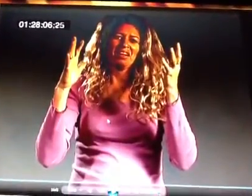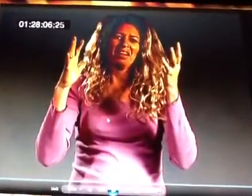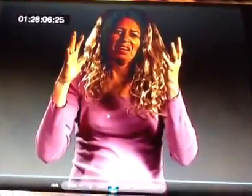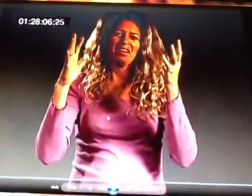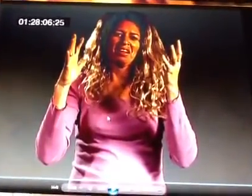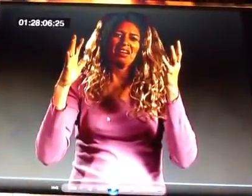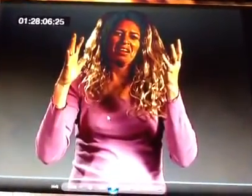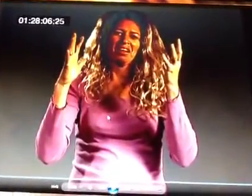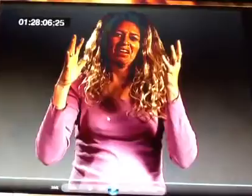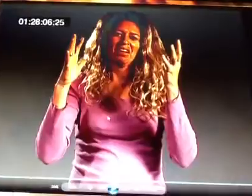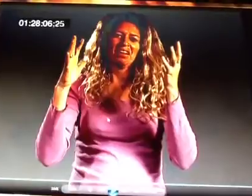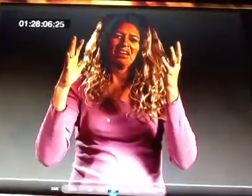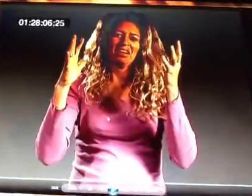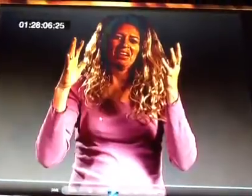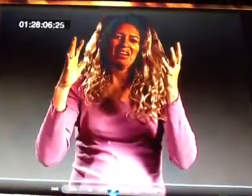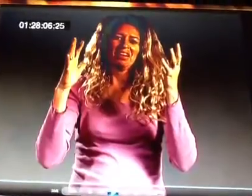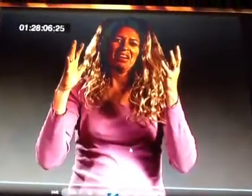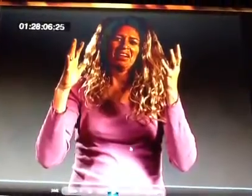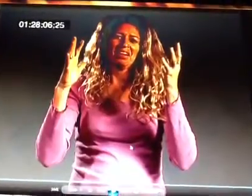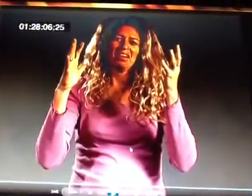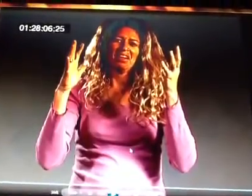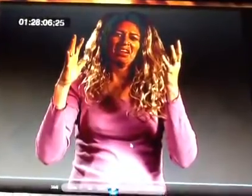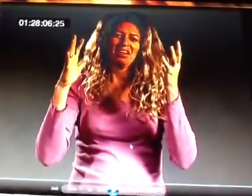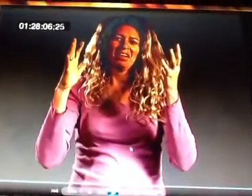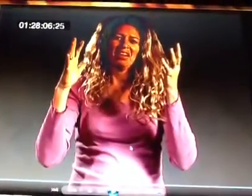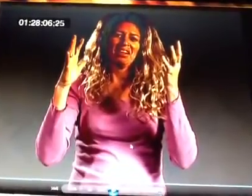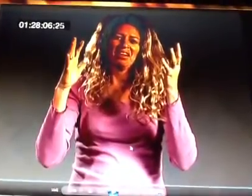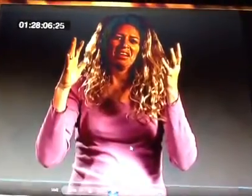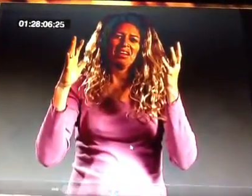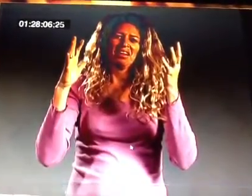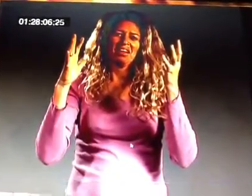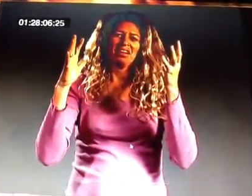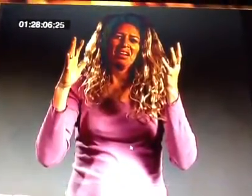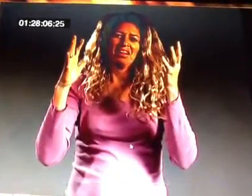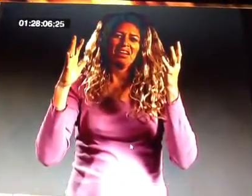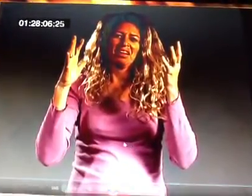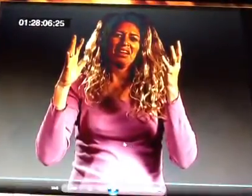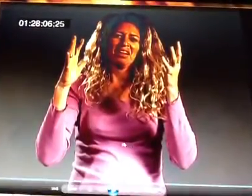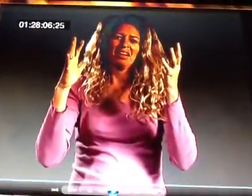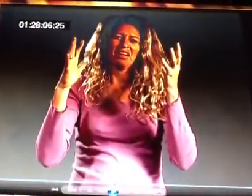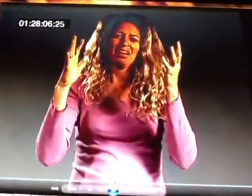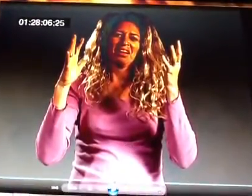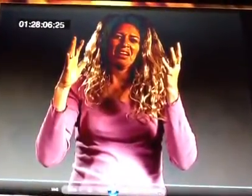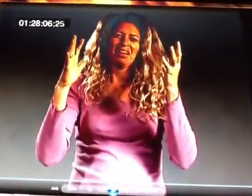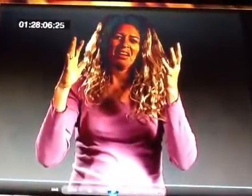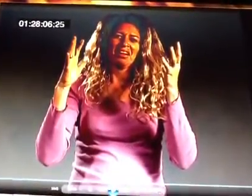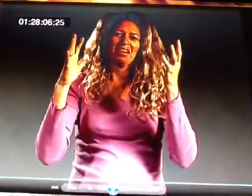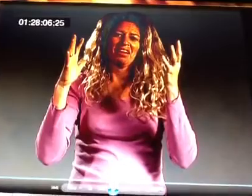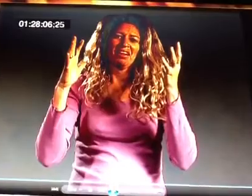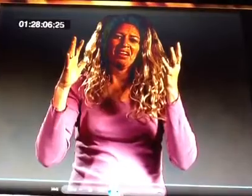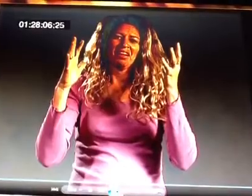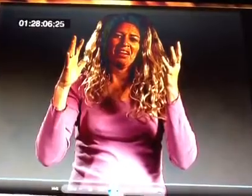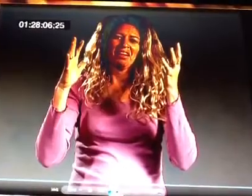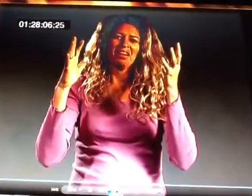and there was a squash on the vine. But when I went over to pick it, I noticed that the birds had gotten to it, and the squash had flattened.